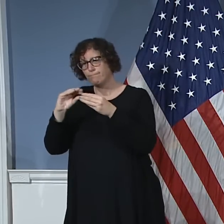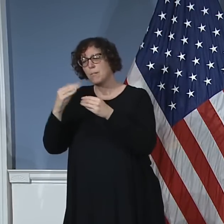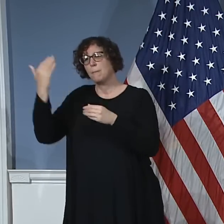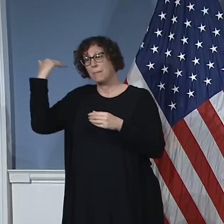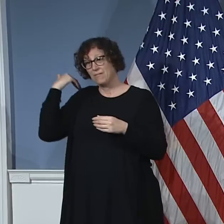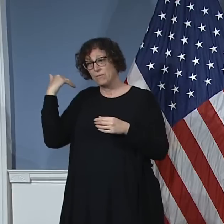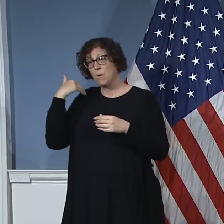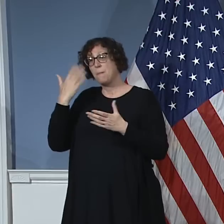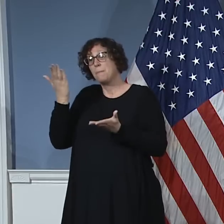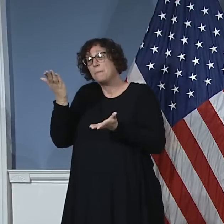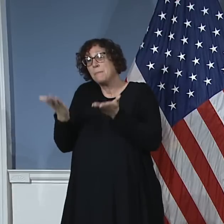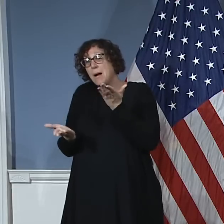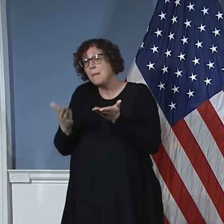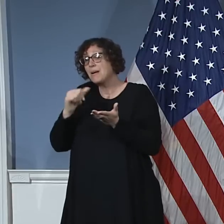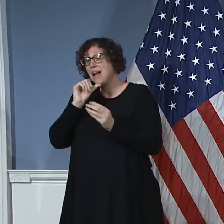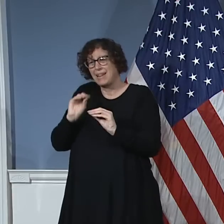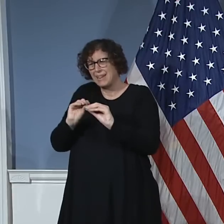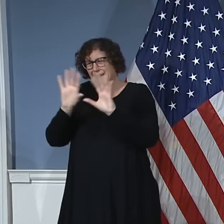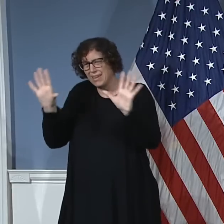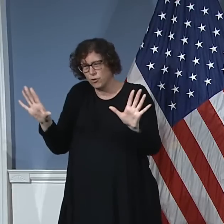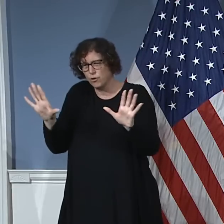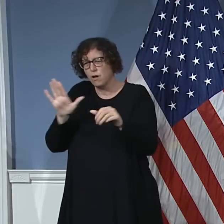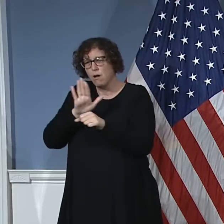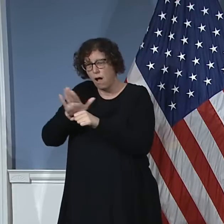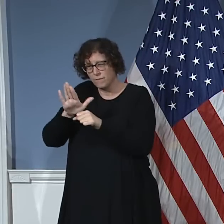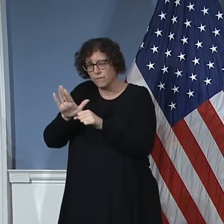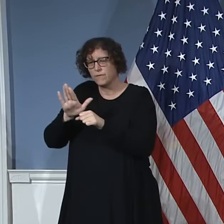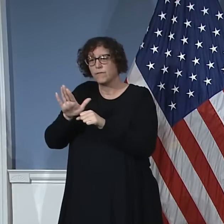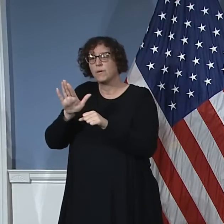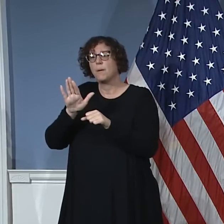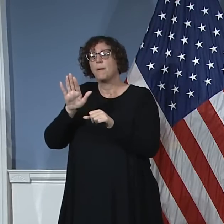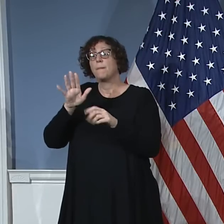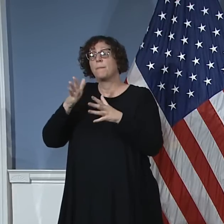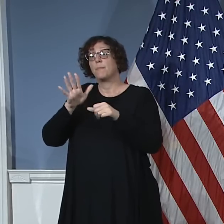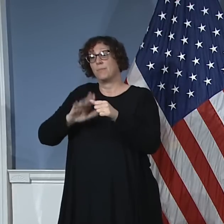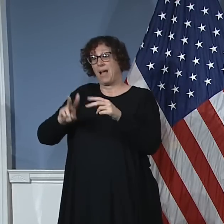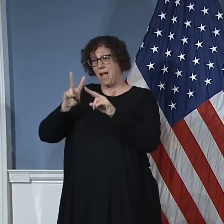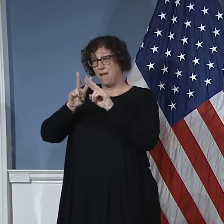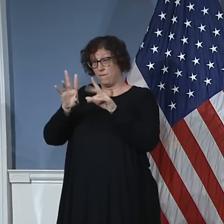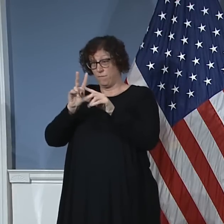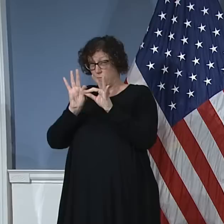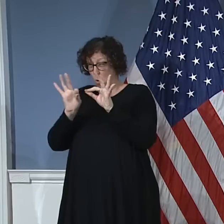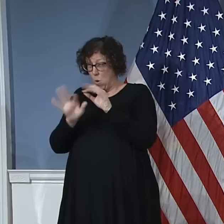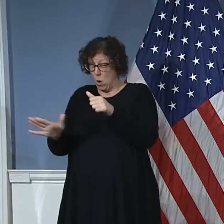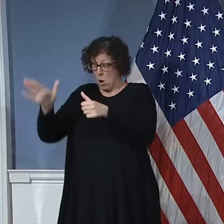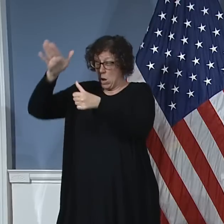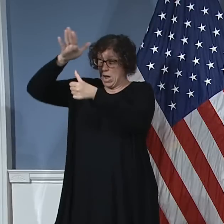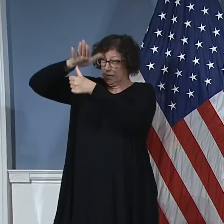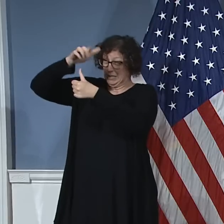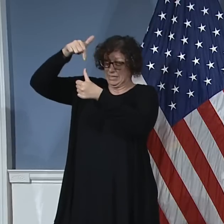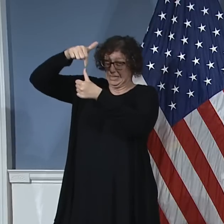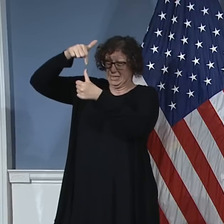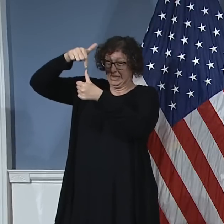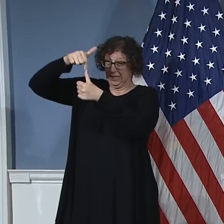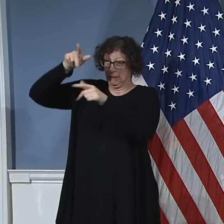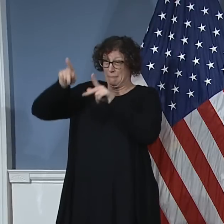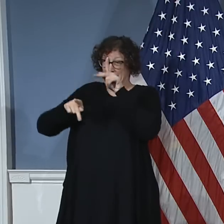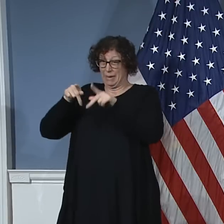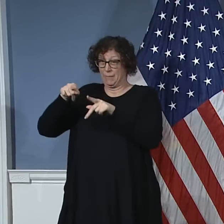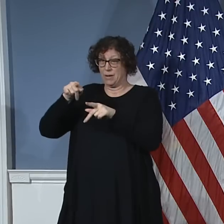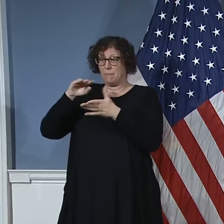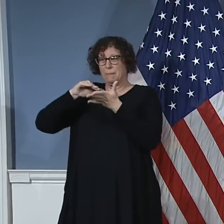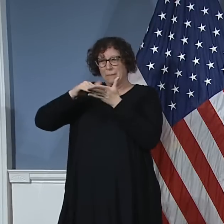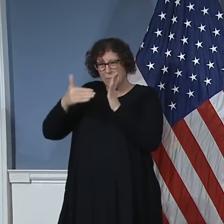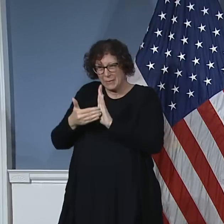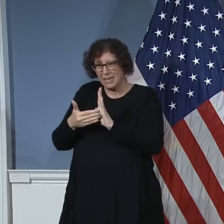be. Priority people, that means, folks who were really worried about their fundamental health